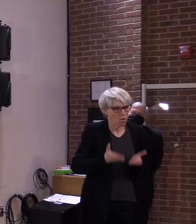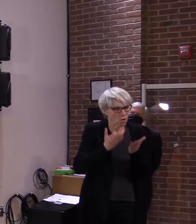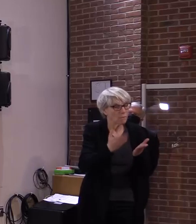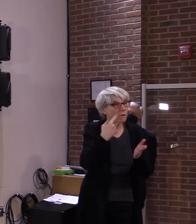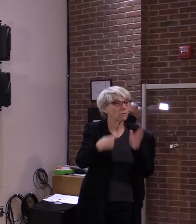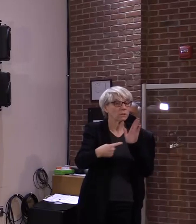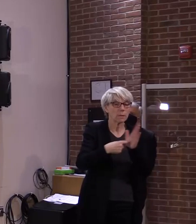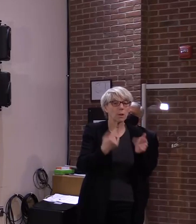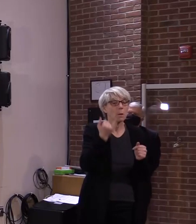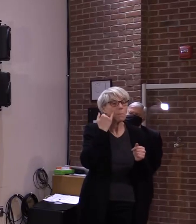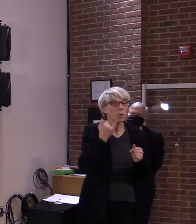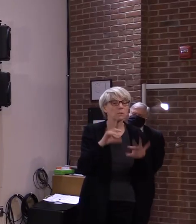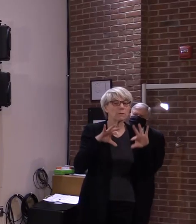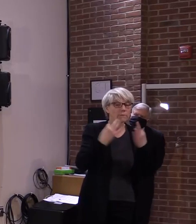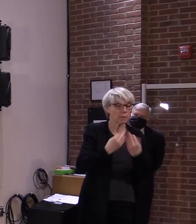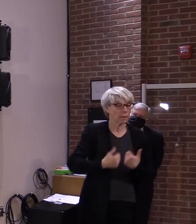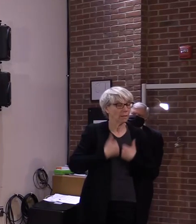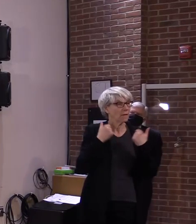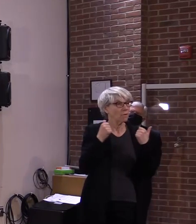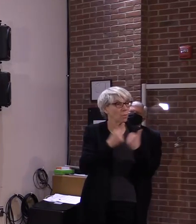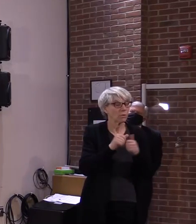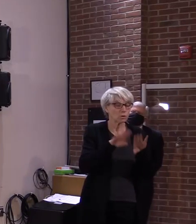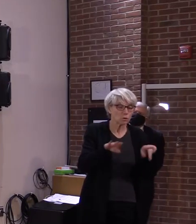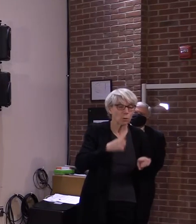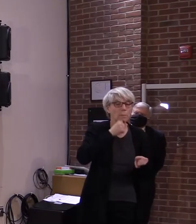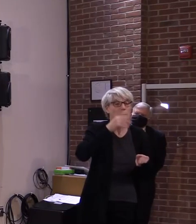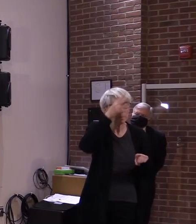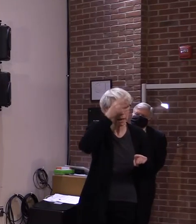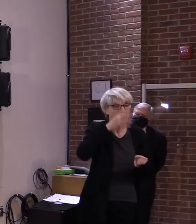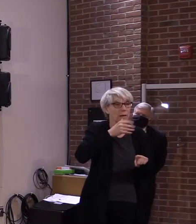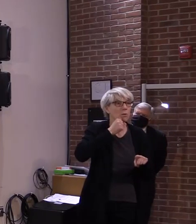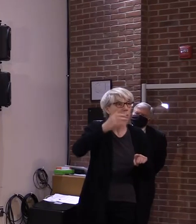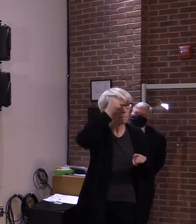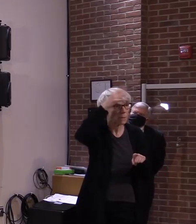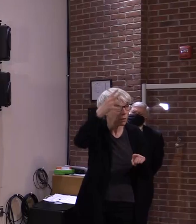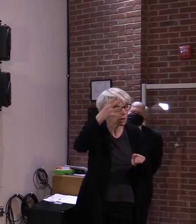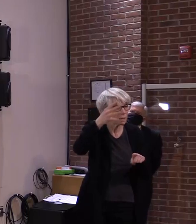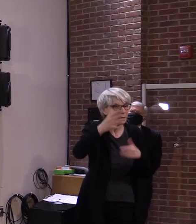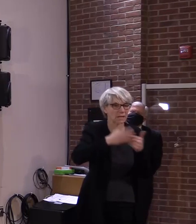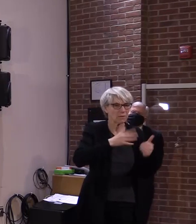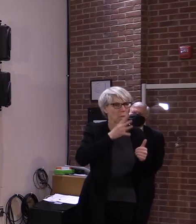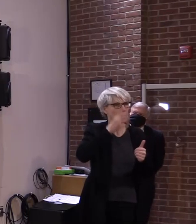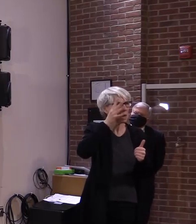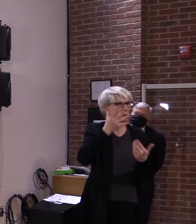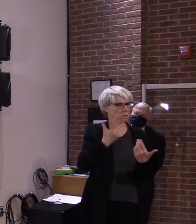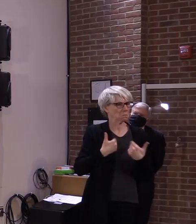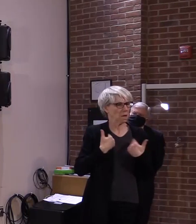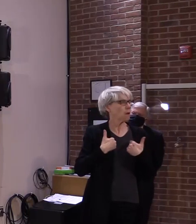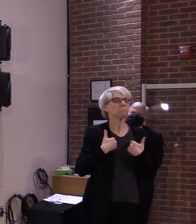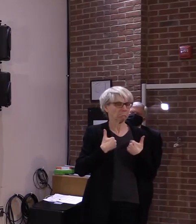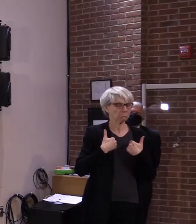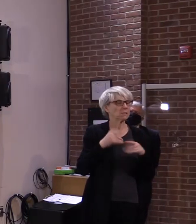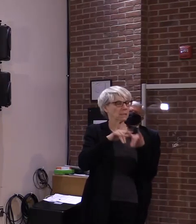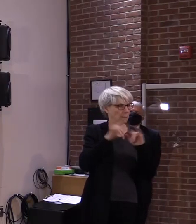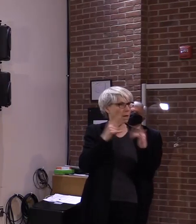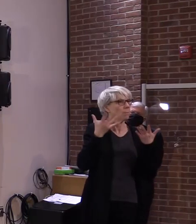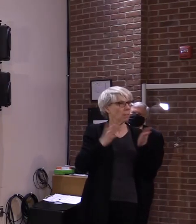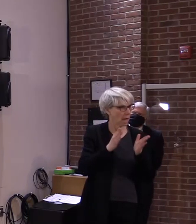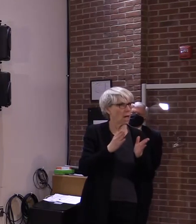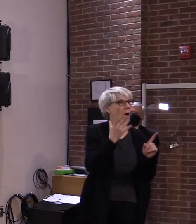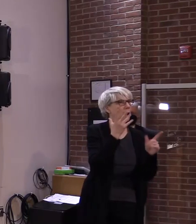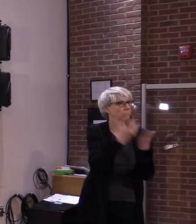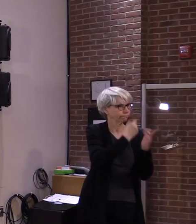of multi-generational households within the current age-banding strategy and to engage our community partners in setting